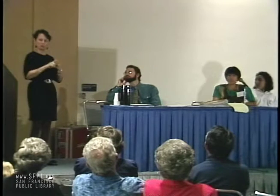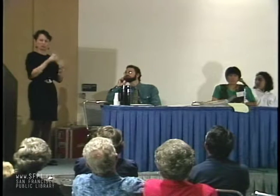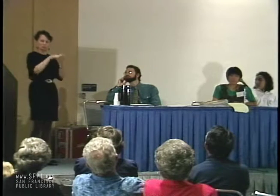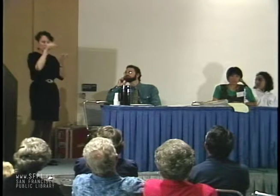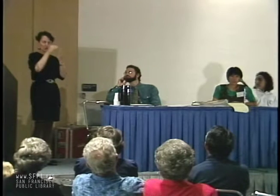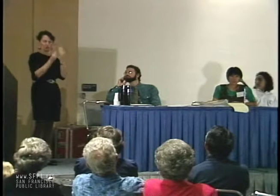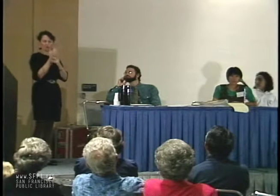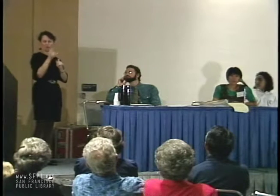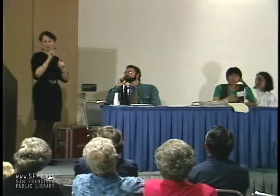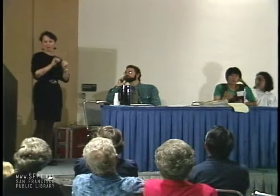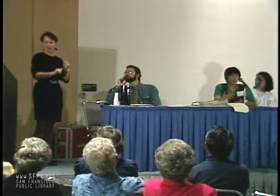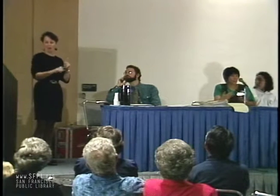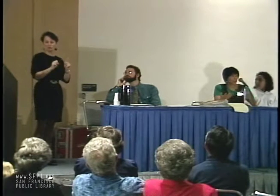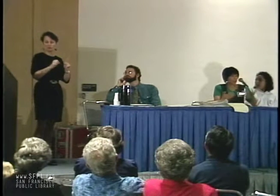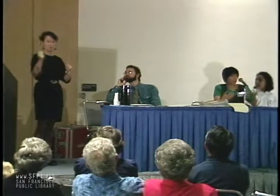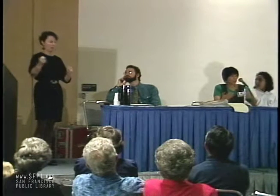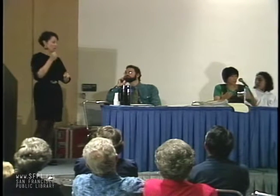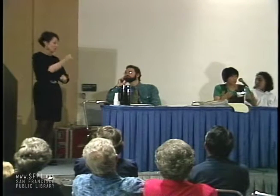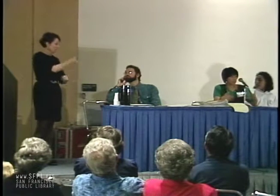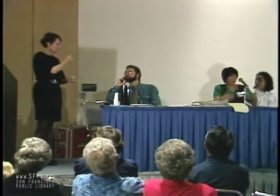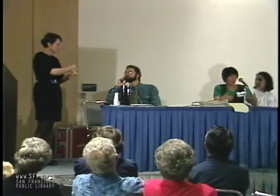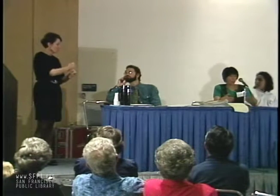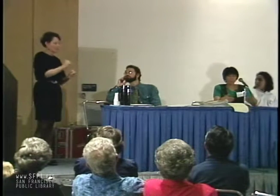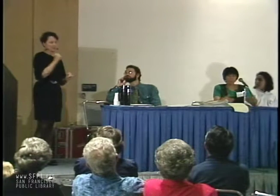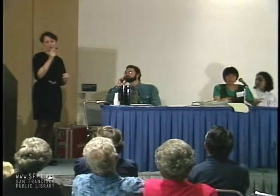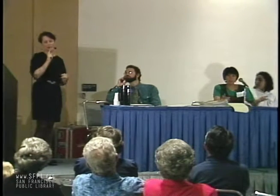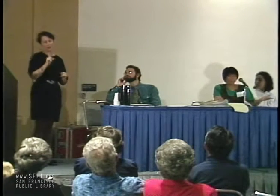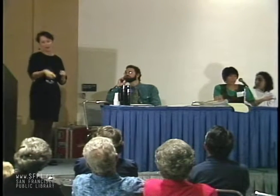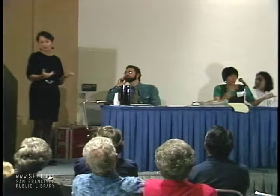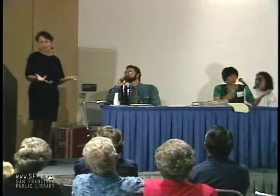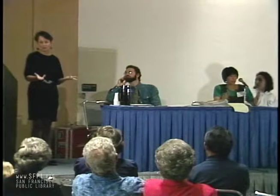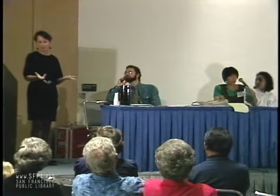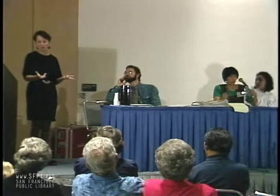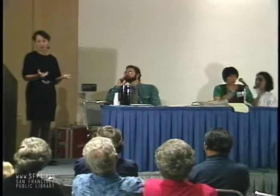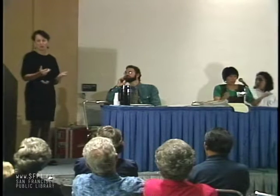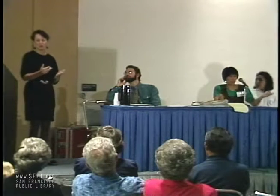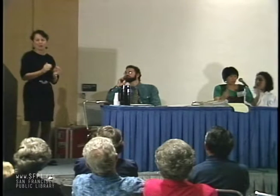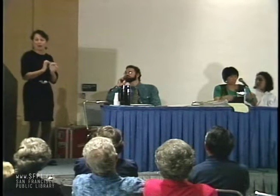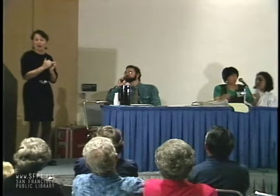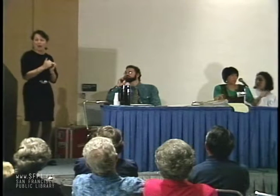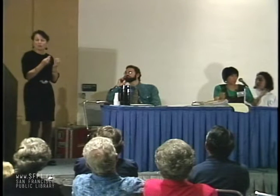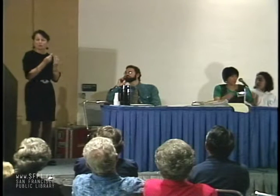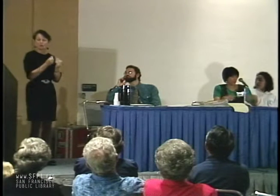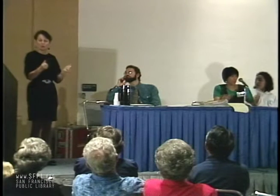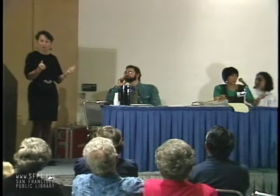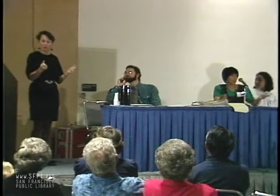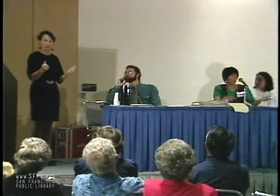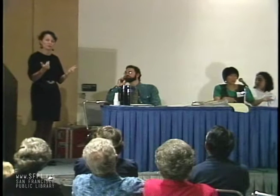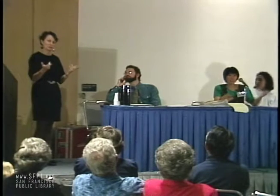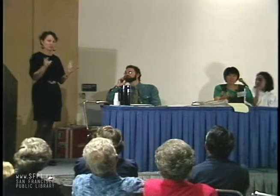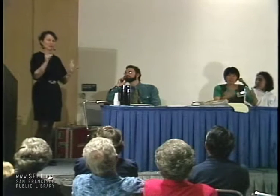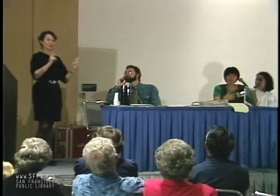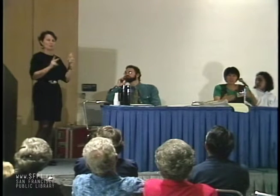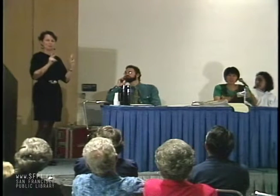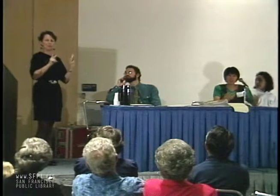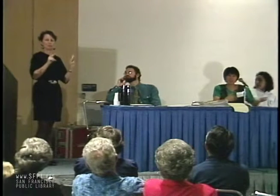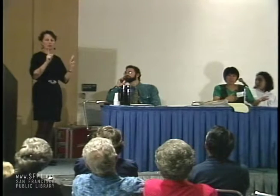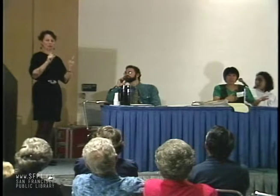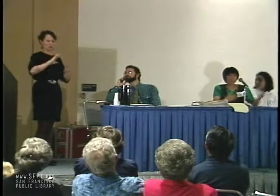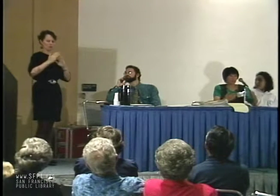the solution. What's gotta have to start happening is that people have to come midway. Communities have to start to bridge and ally